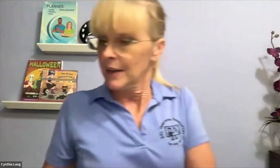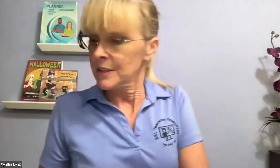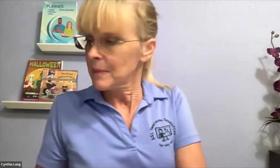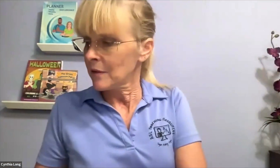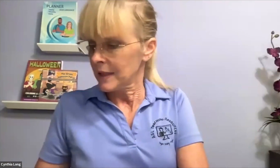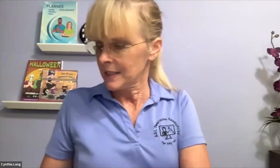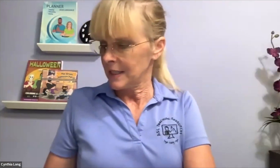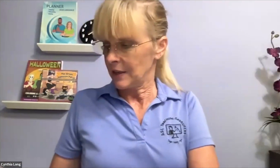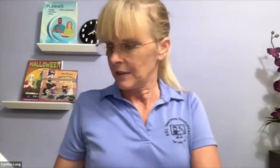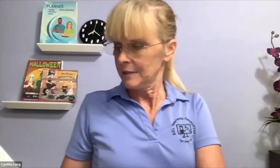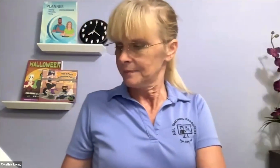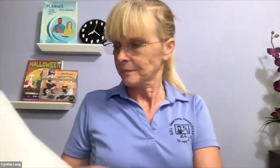here's some other things here.